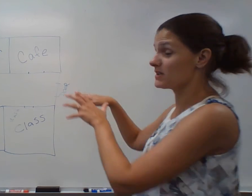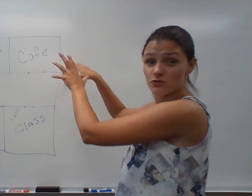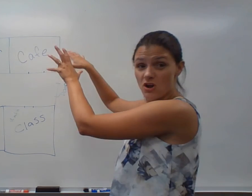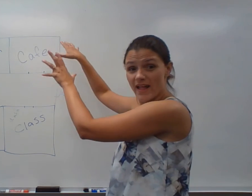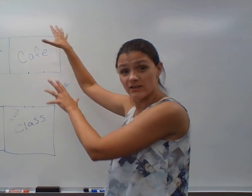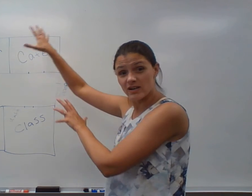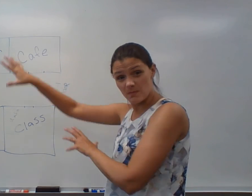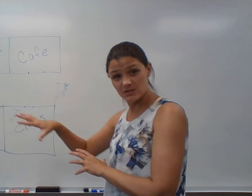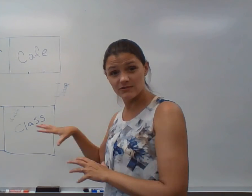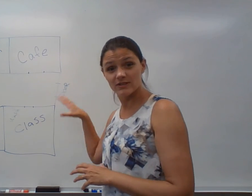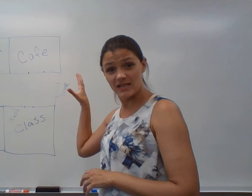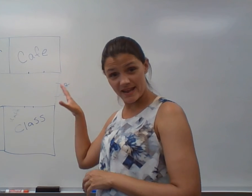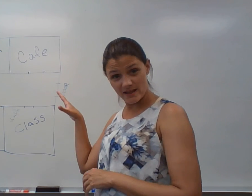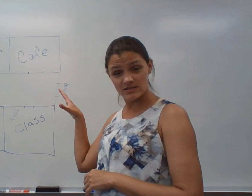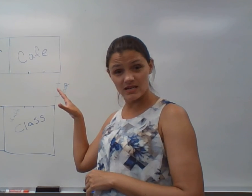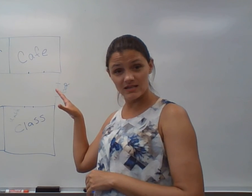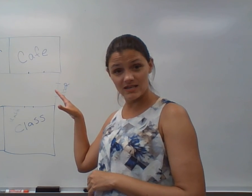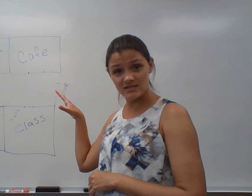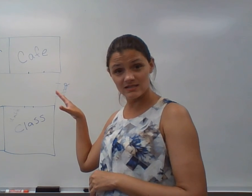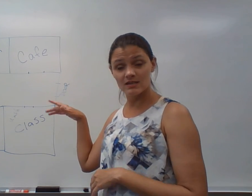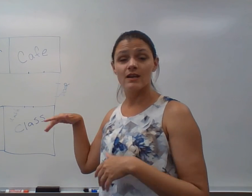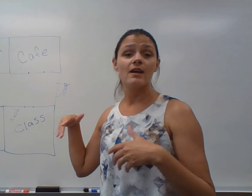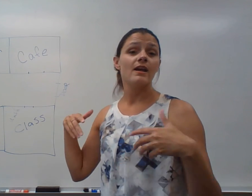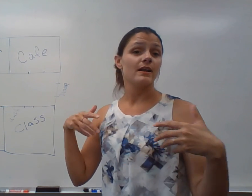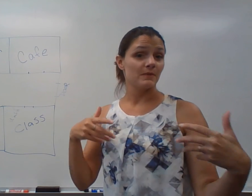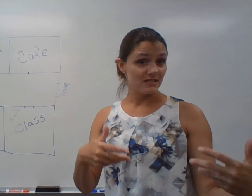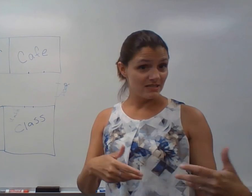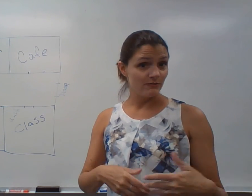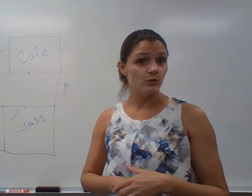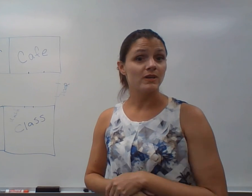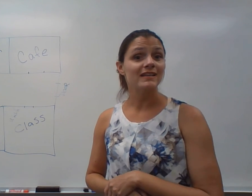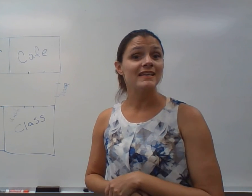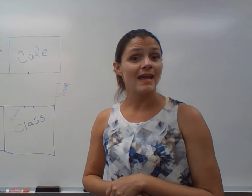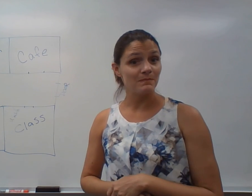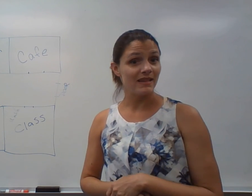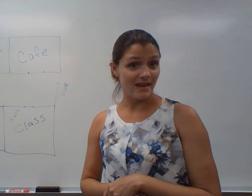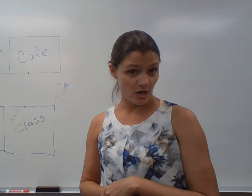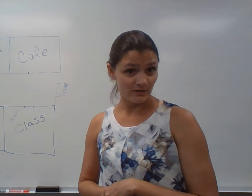where I'm going to draw out a couple different layouts like this. I'm going to see if you can get me there.